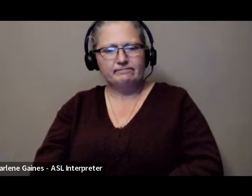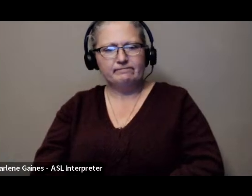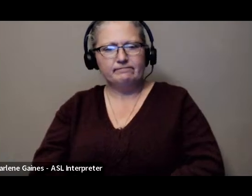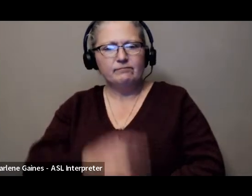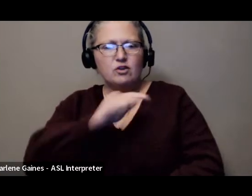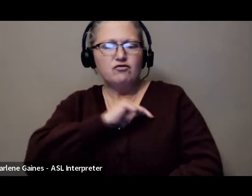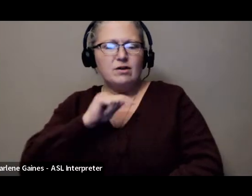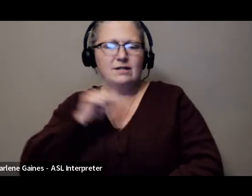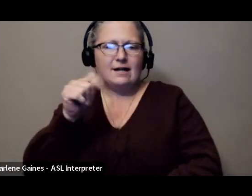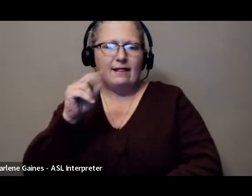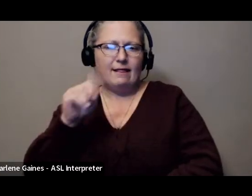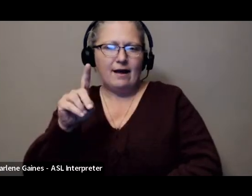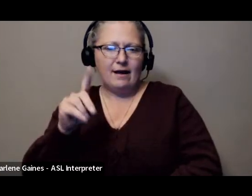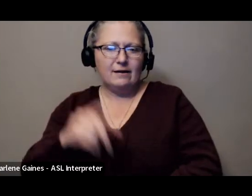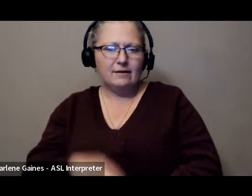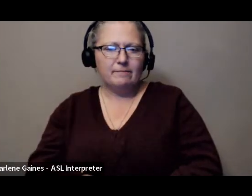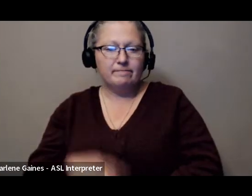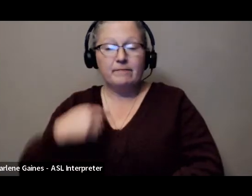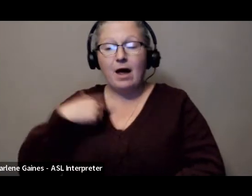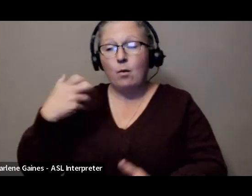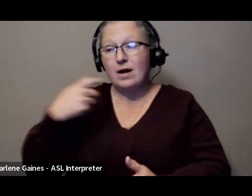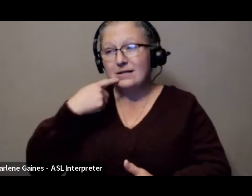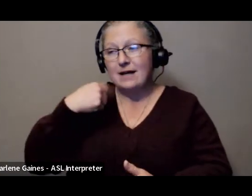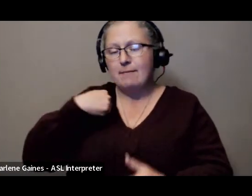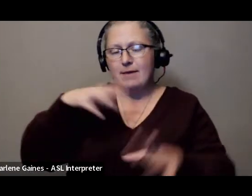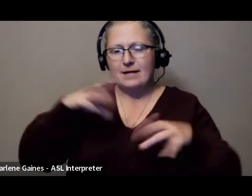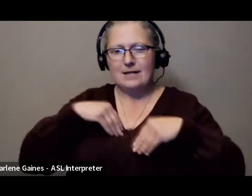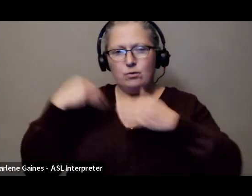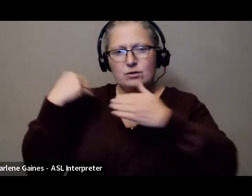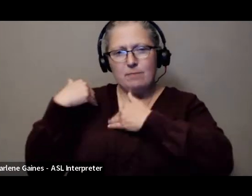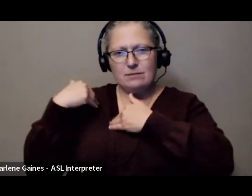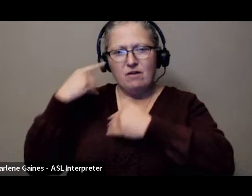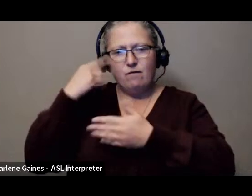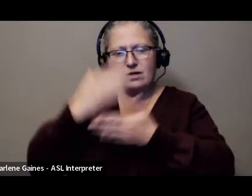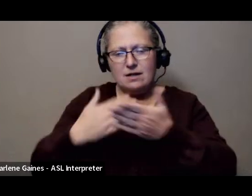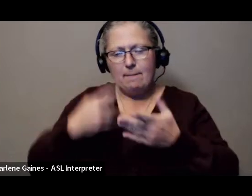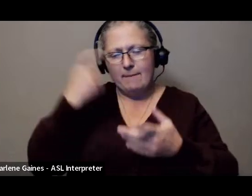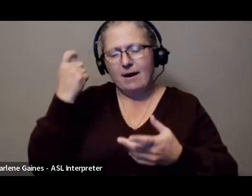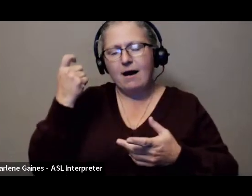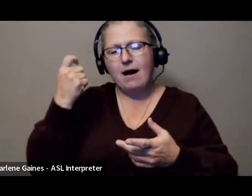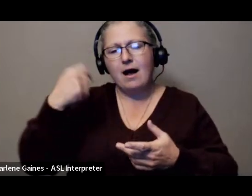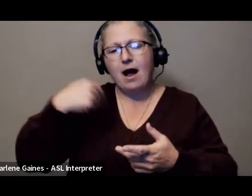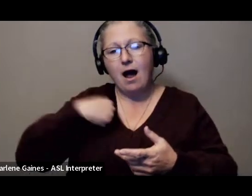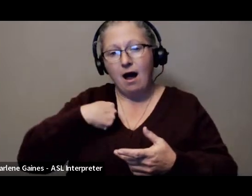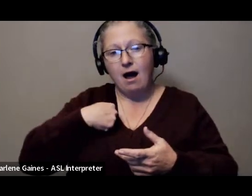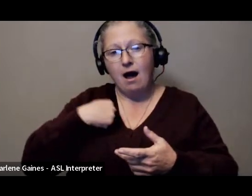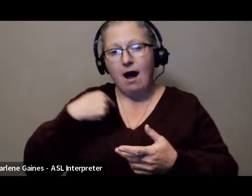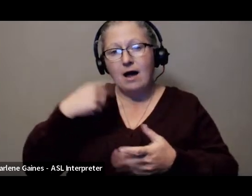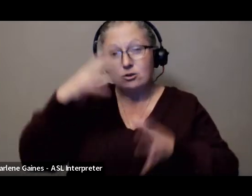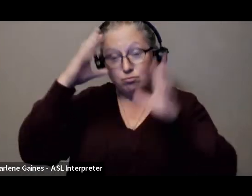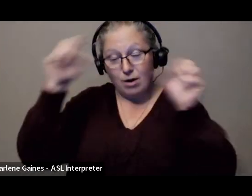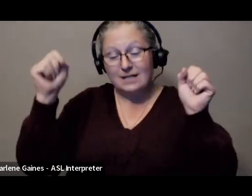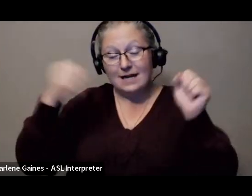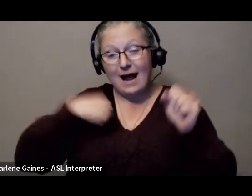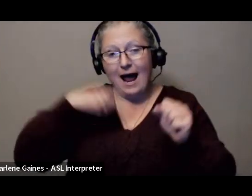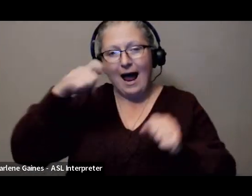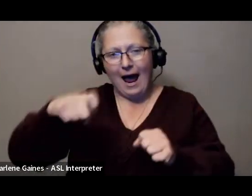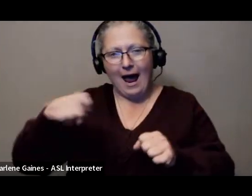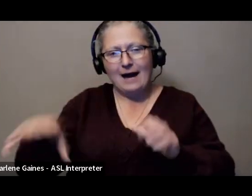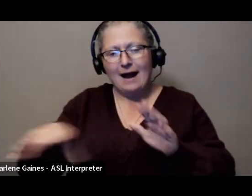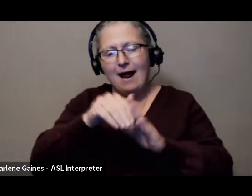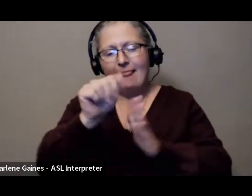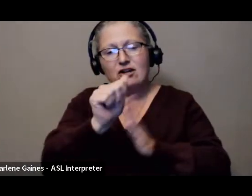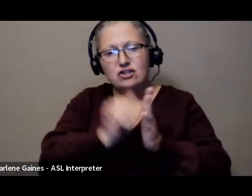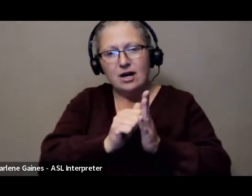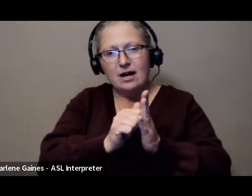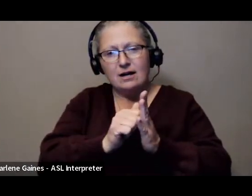Trustee Land. I'm going to just say I'm going to take responsibility for some of this because as president, I had to put this on the agenda,